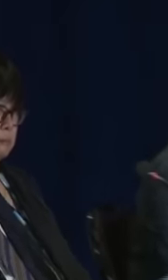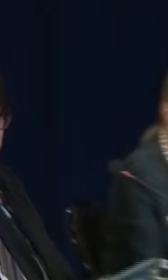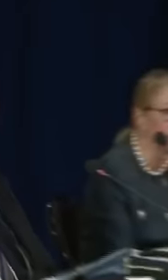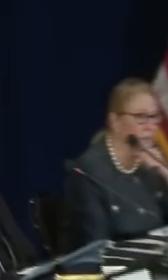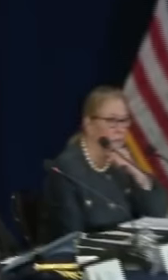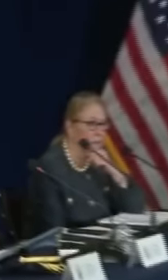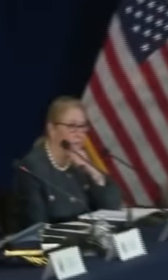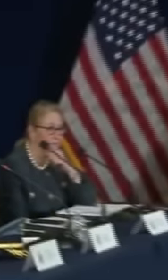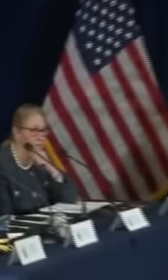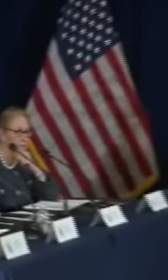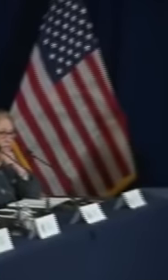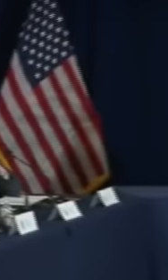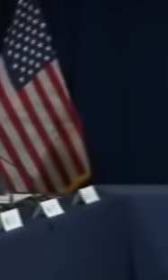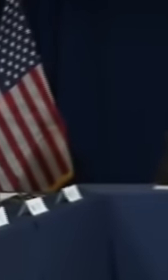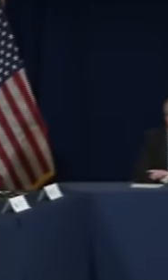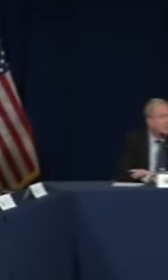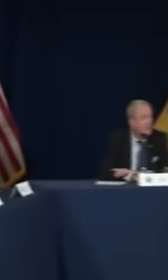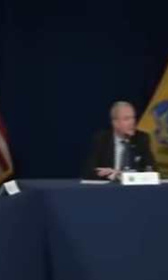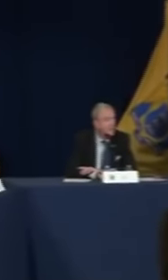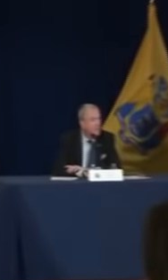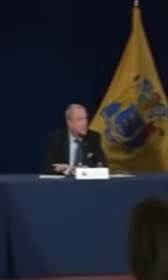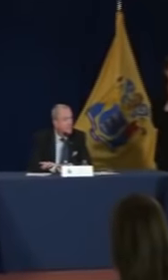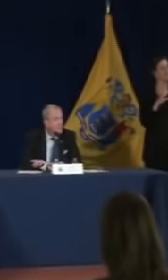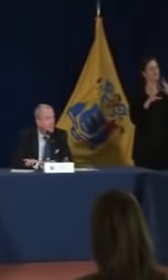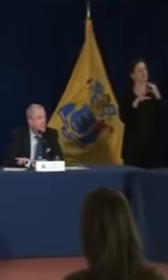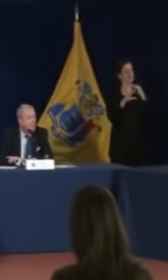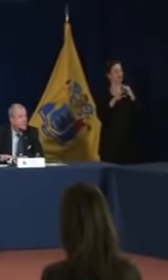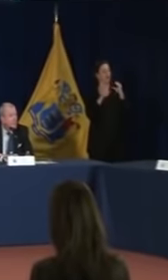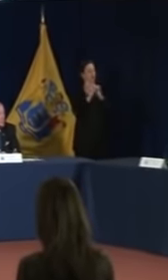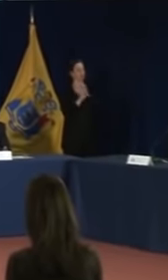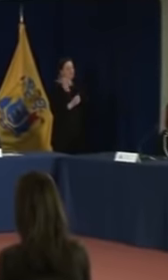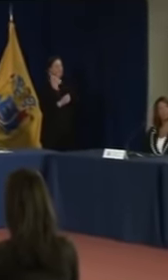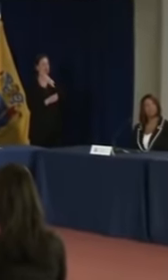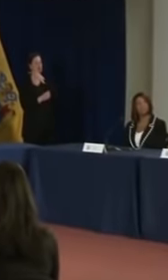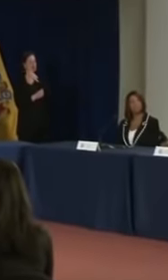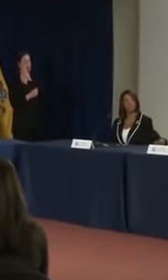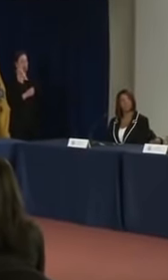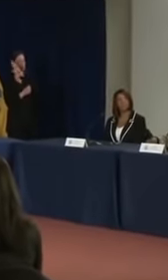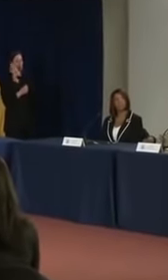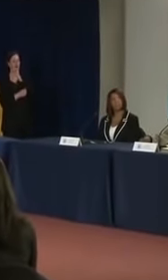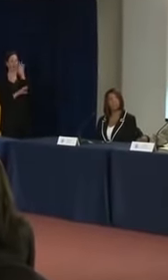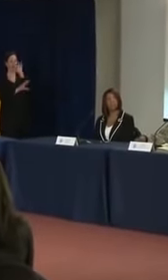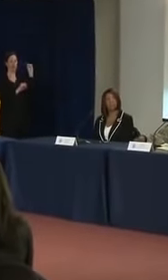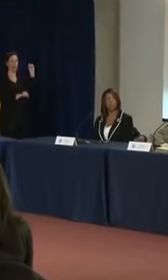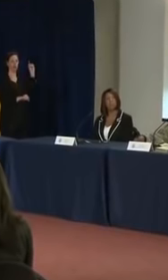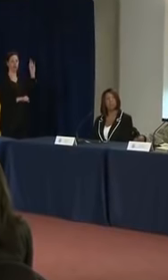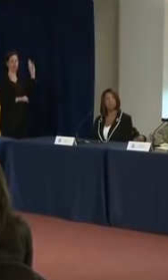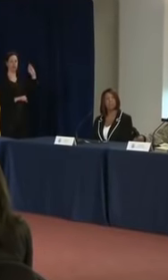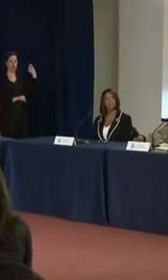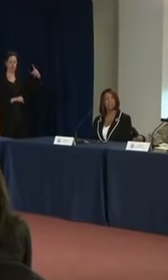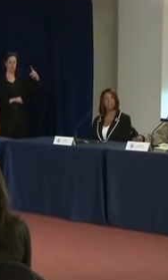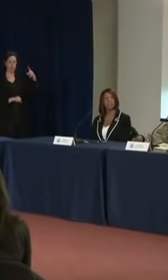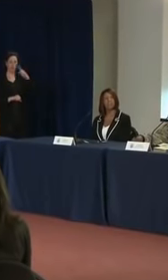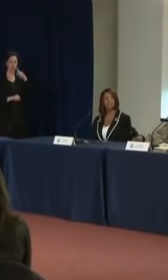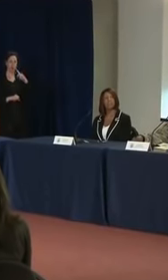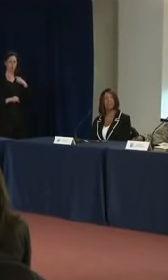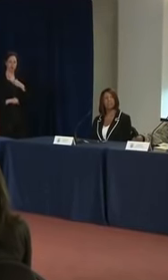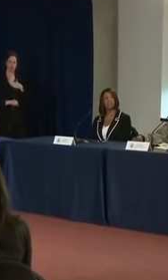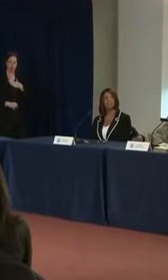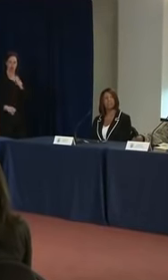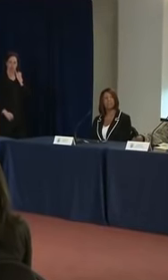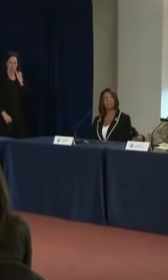conference call with the Vice President and President, it's my understanding that they suggested